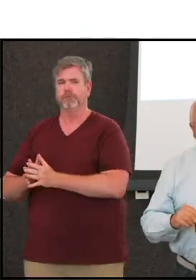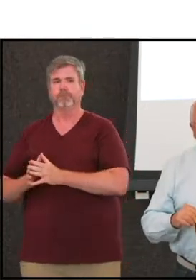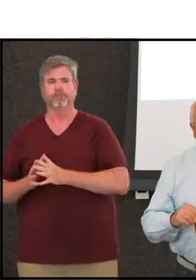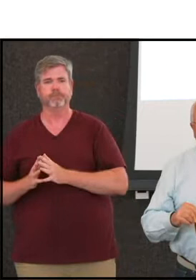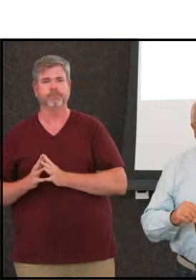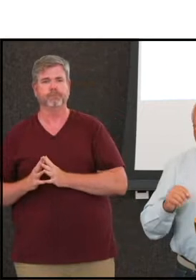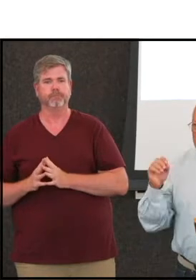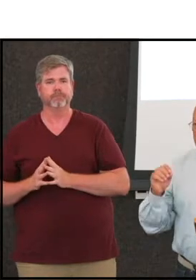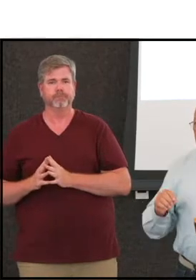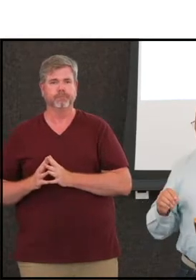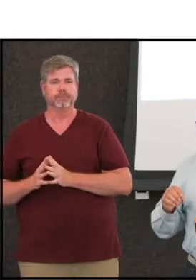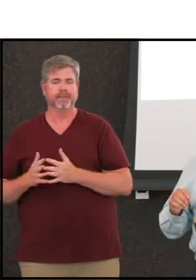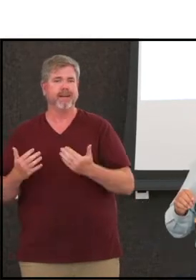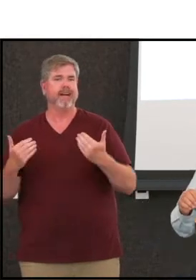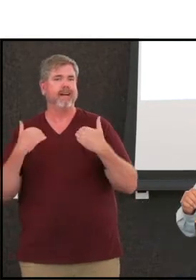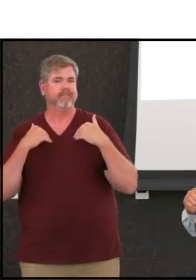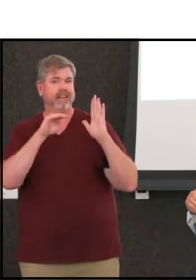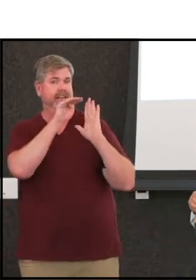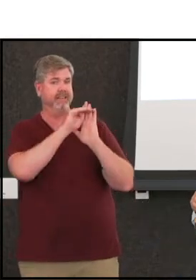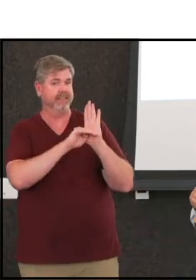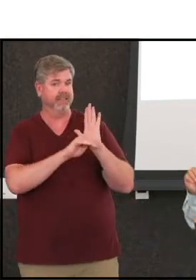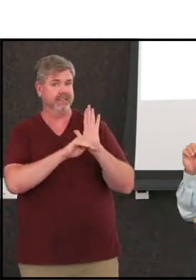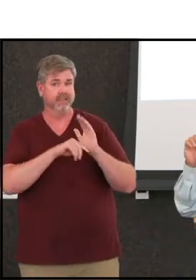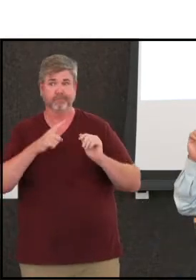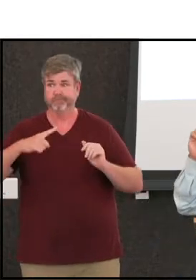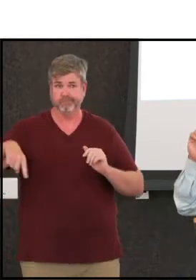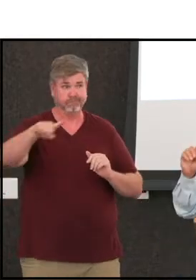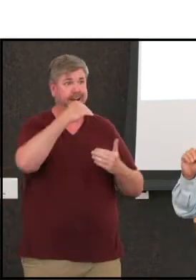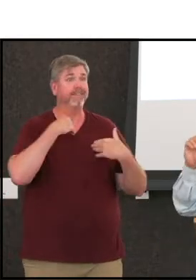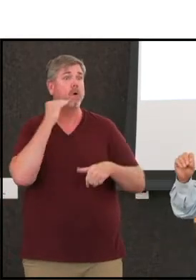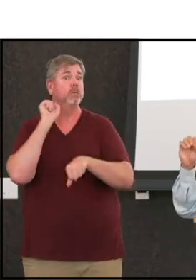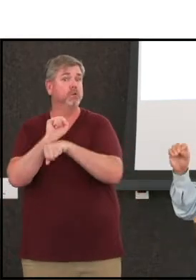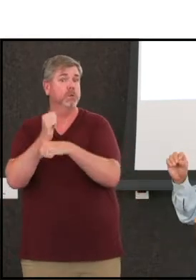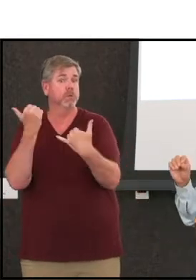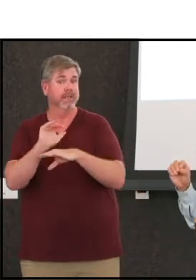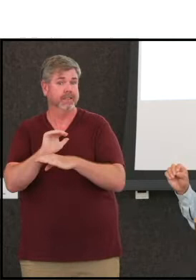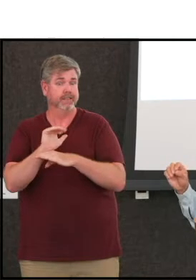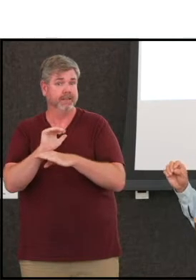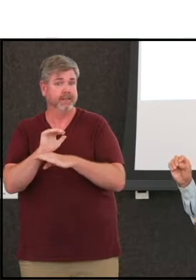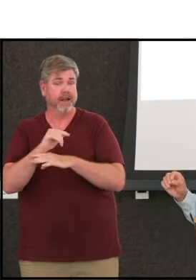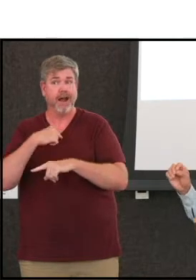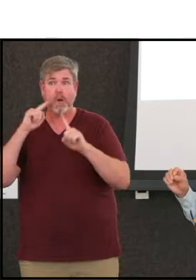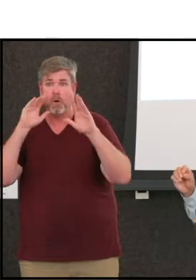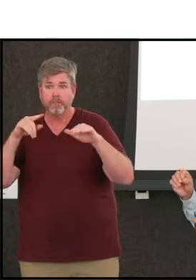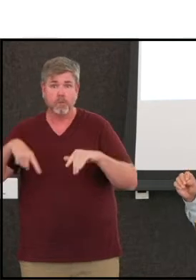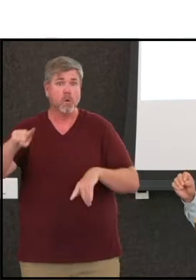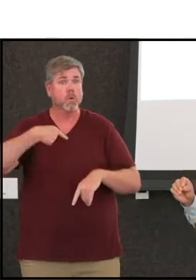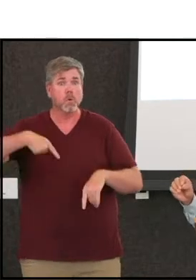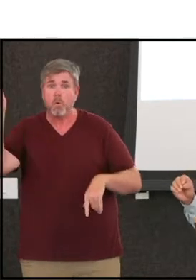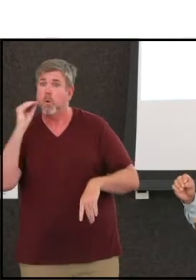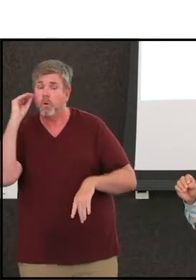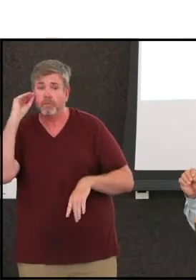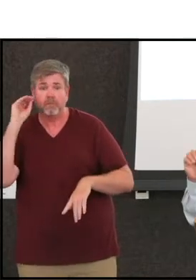list, I'm going to give you homework for today, is that I hope when you go home, the first thing you're going to do